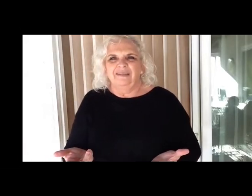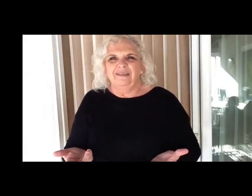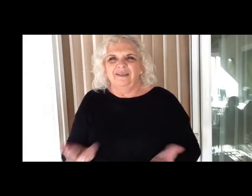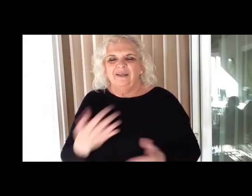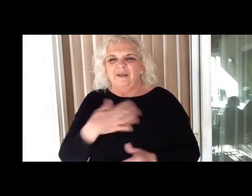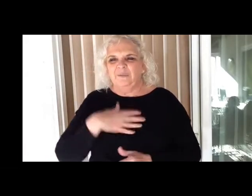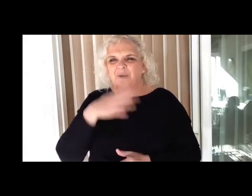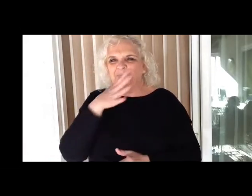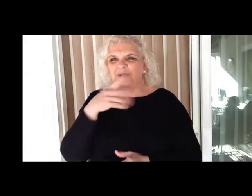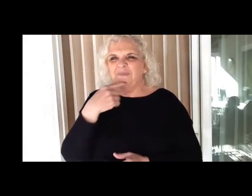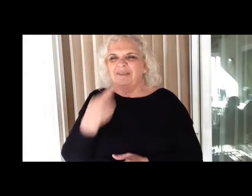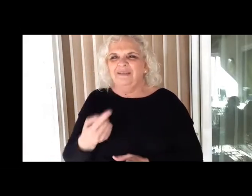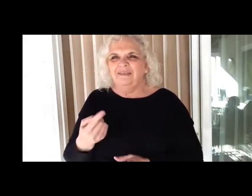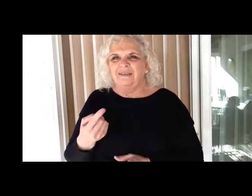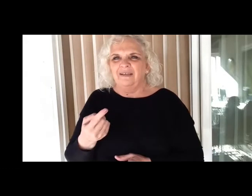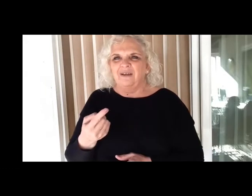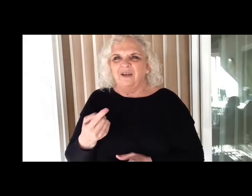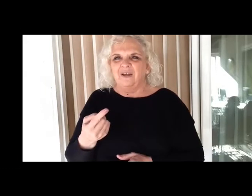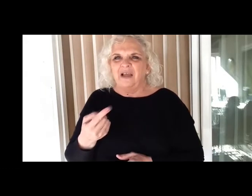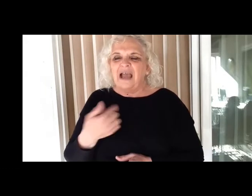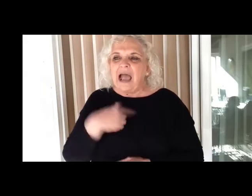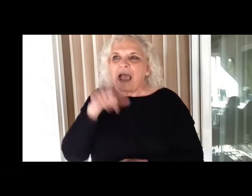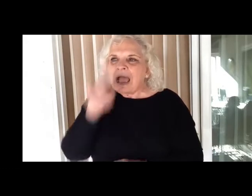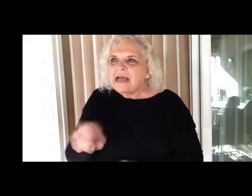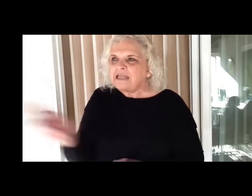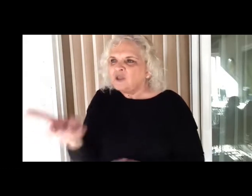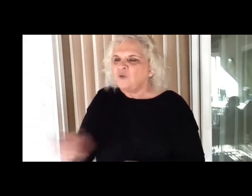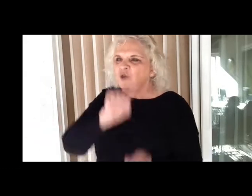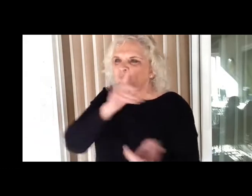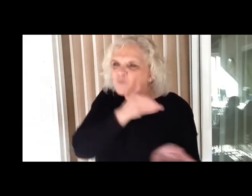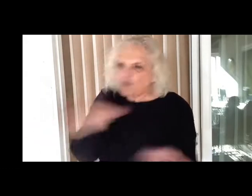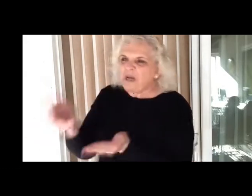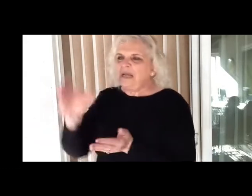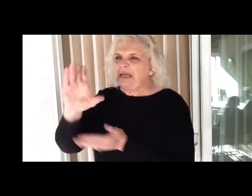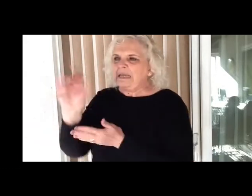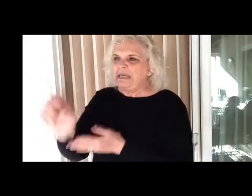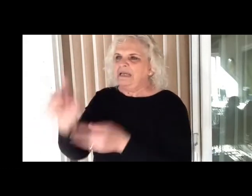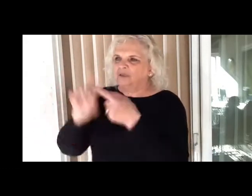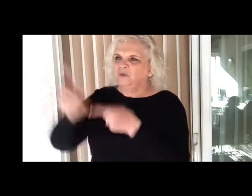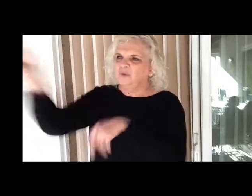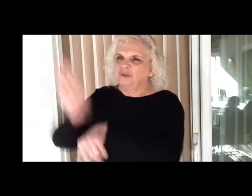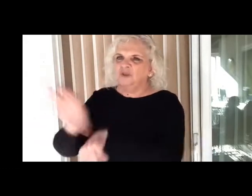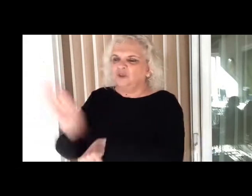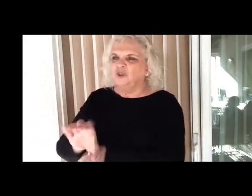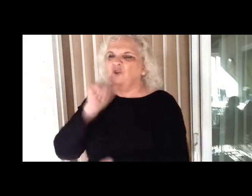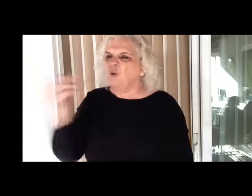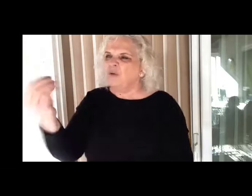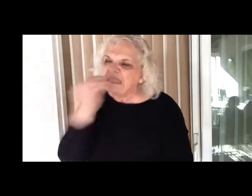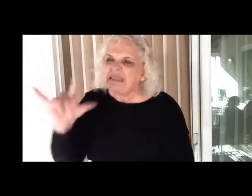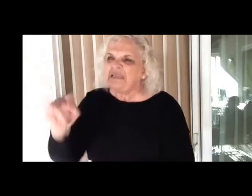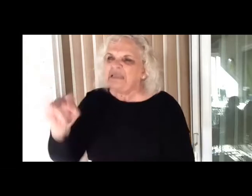my mom says, "I asked you to take the cake down and don't eat it, don't do